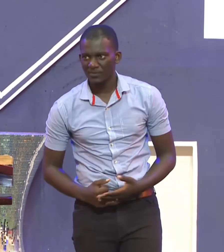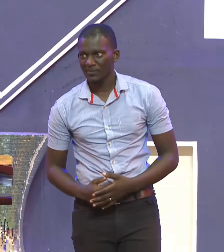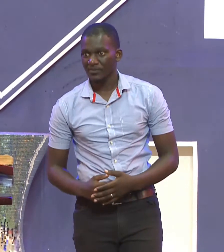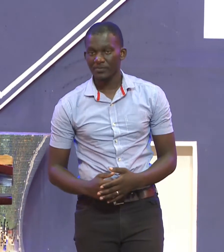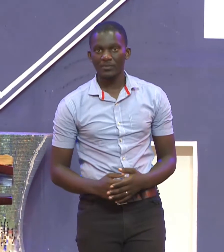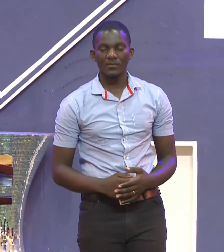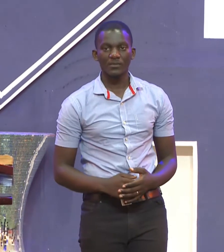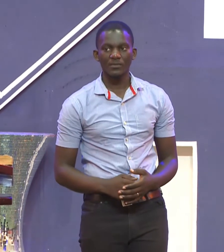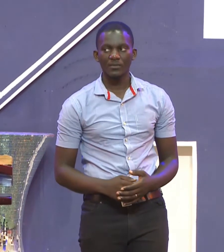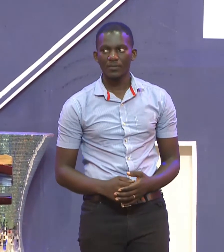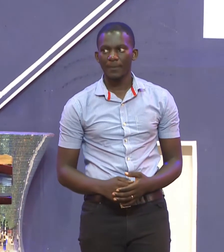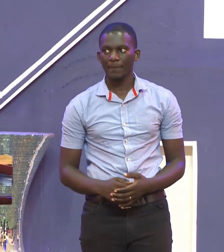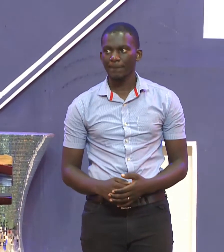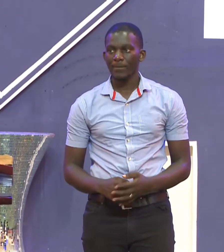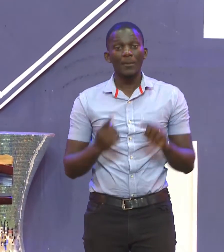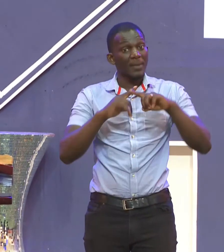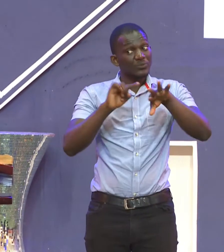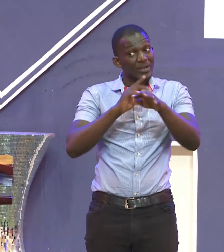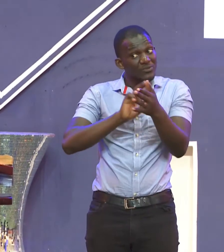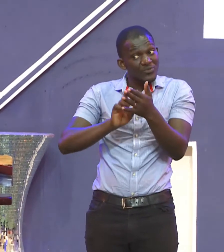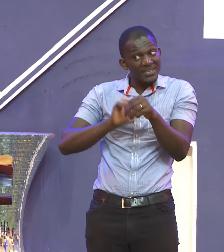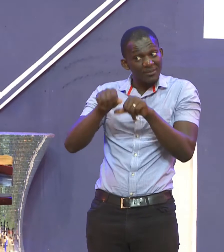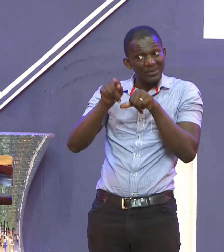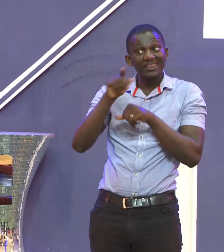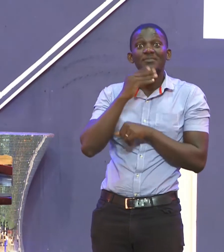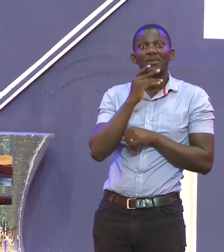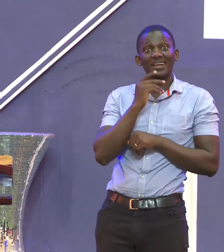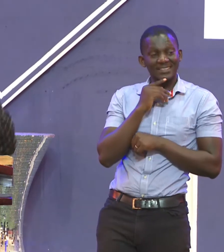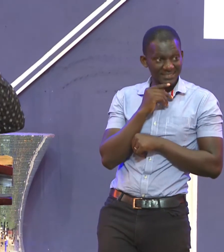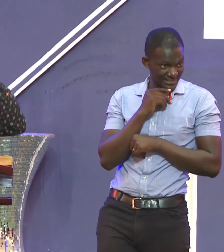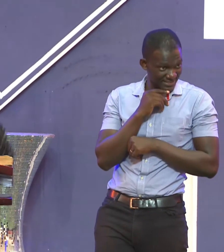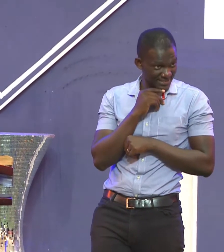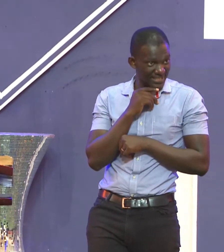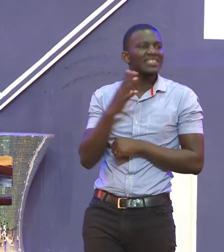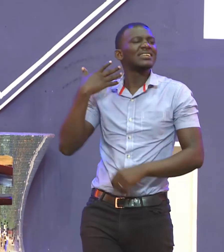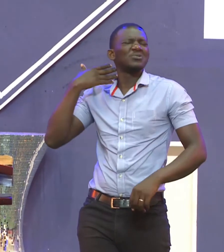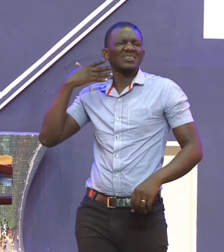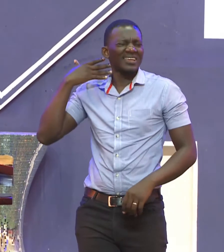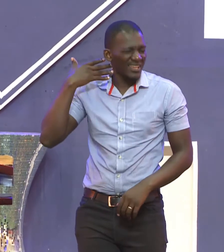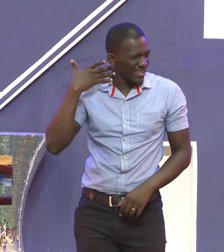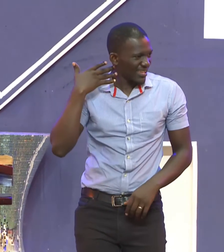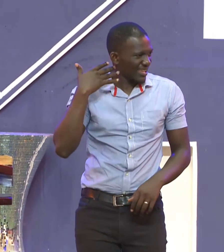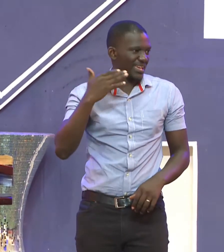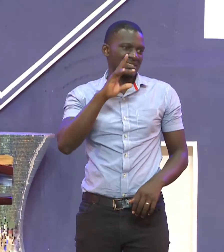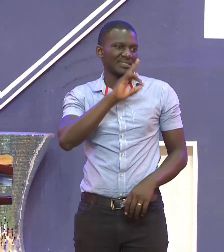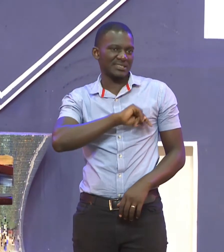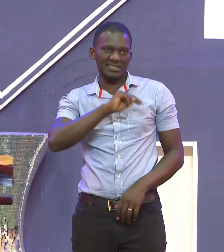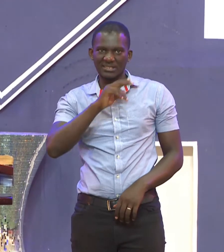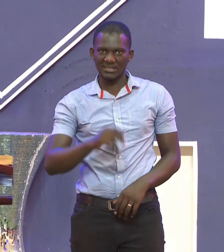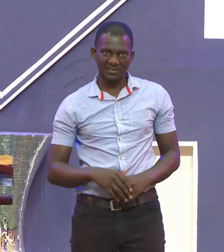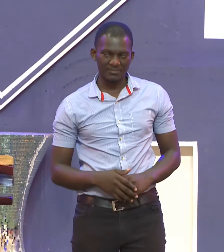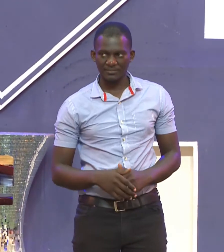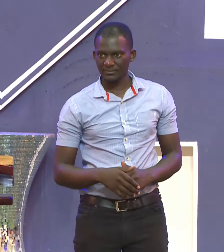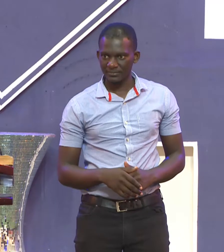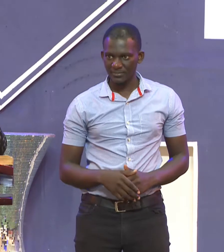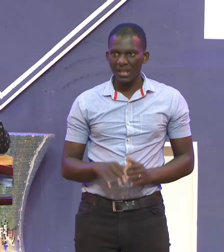Na ye osoma ku musajja oyo. But when you read about this man, ekulaga yachawange ekibi. The Bible says that he always hated